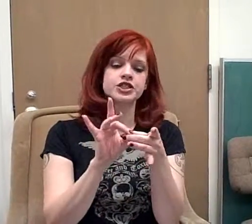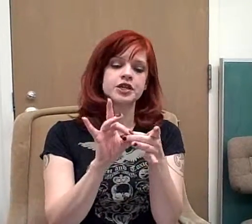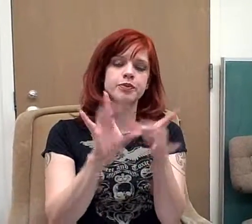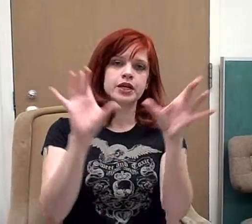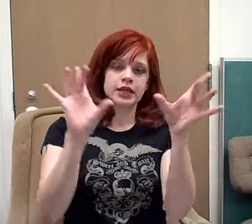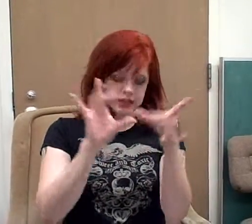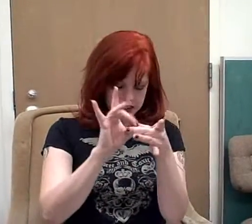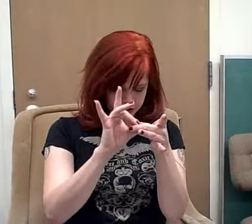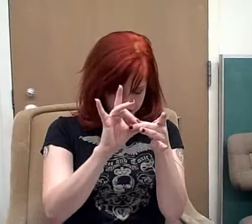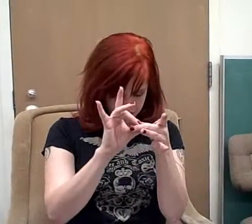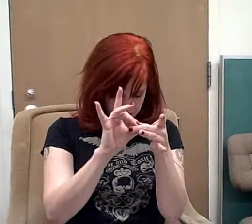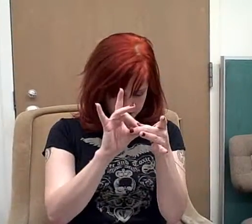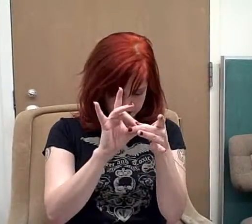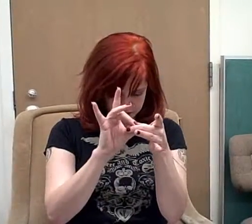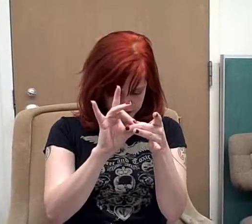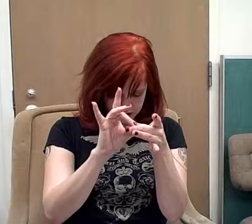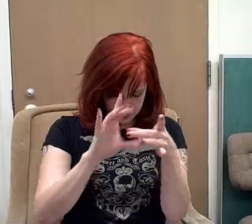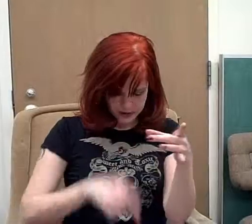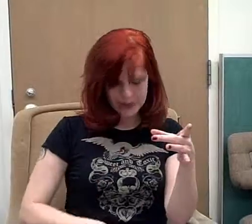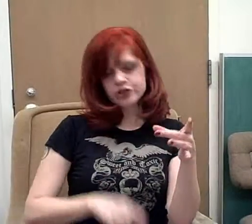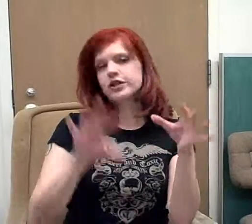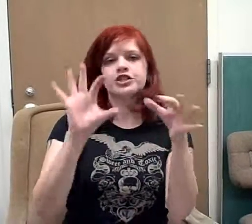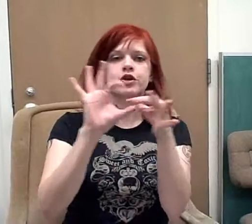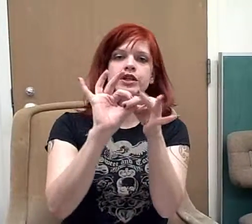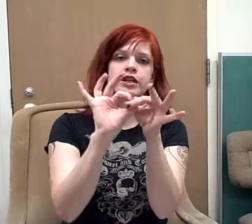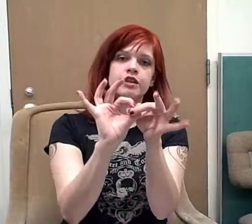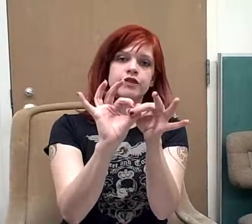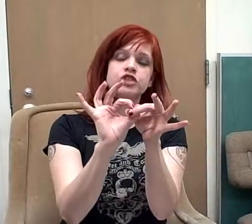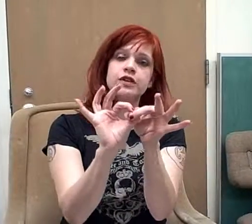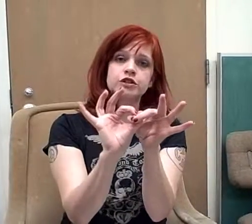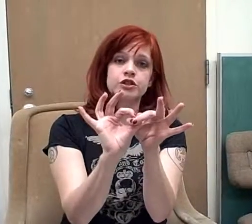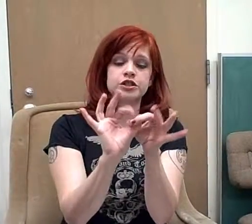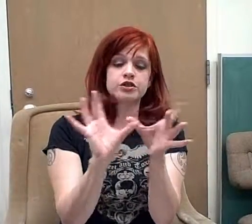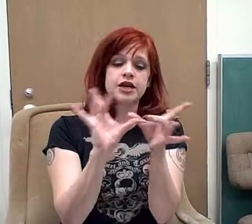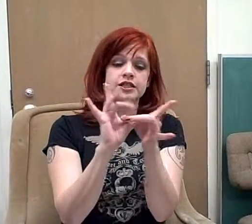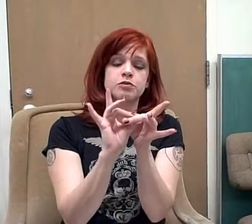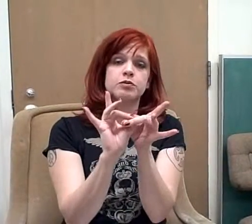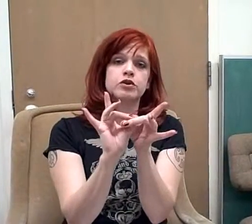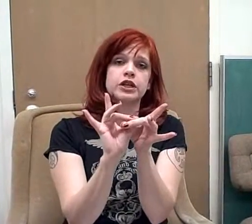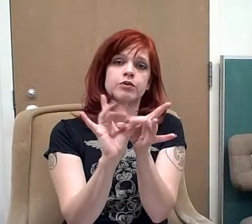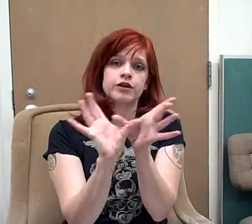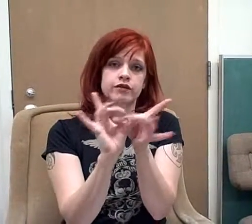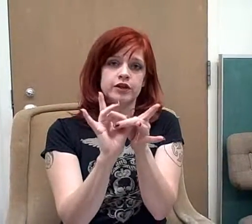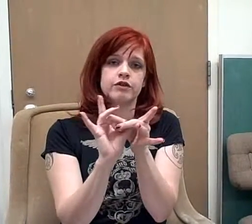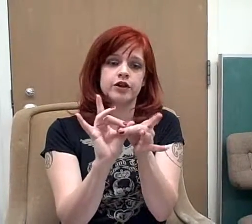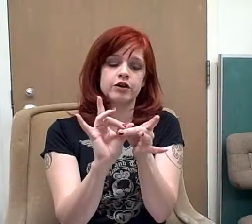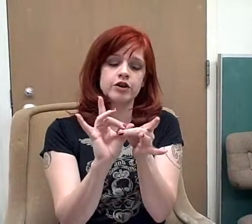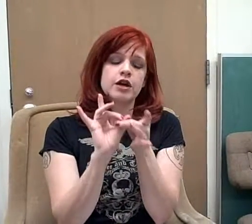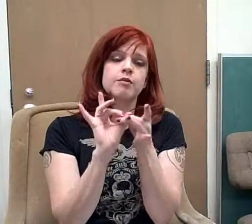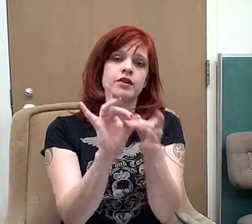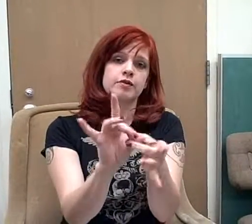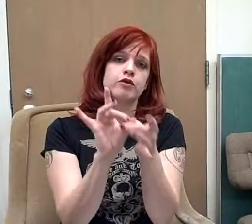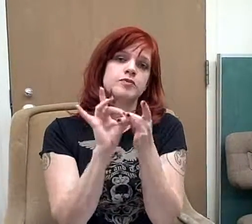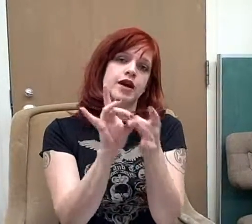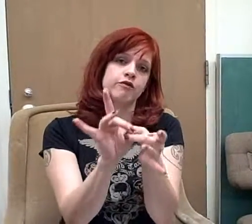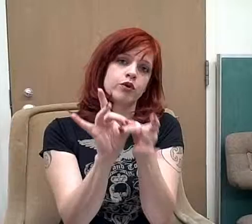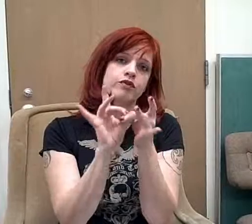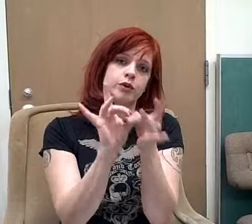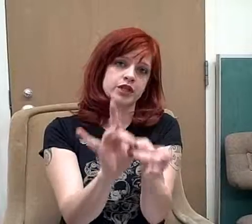Relationship, link your, in the picture they show linking the first fingers. You can do that. Some people link with the feely finger, but it moves back and forth for